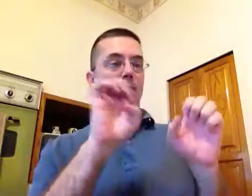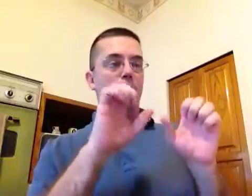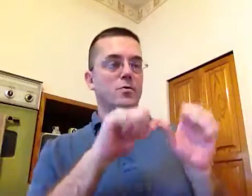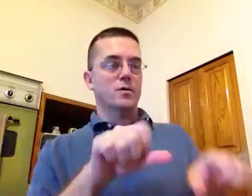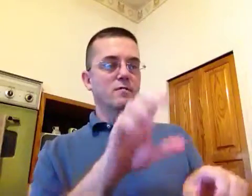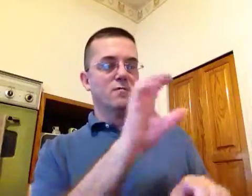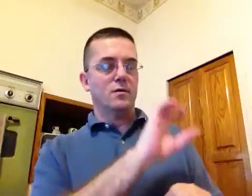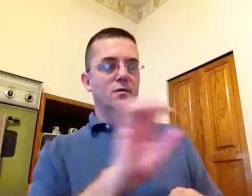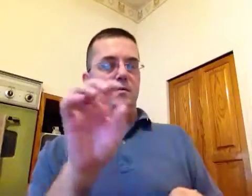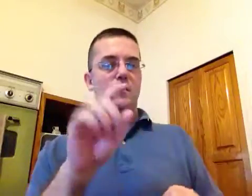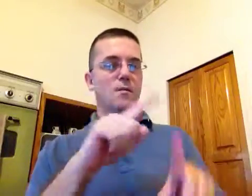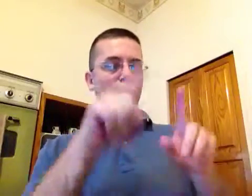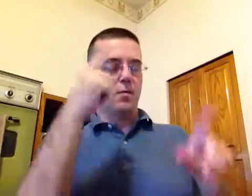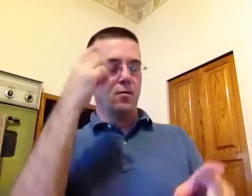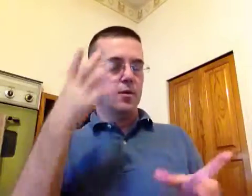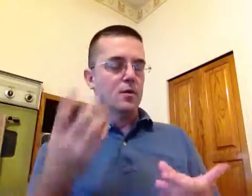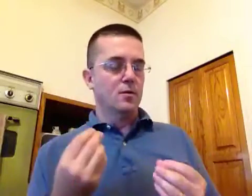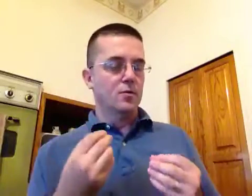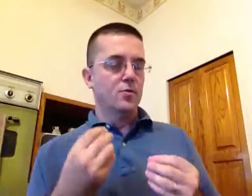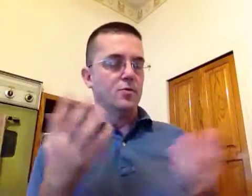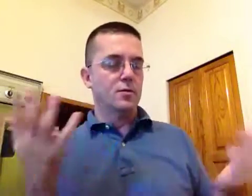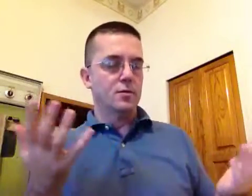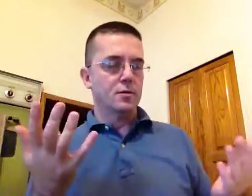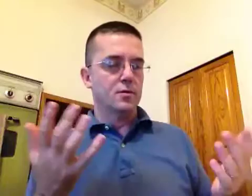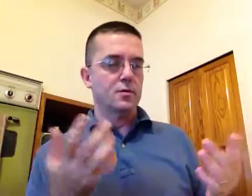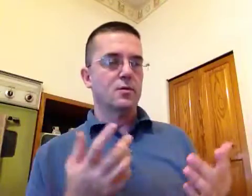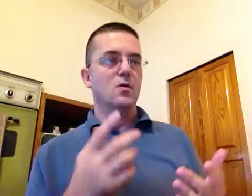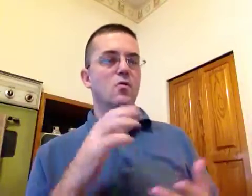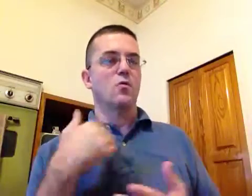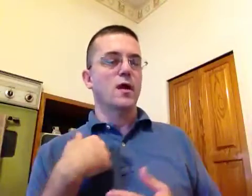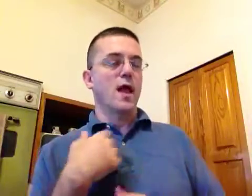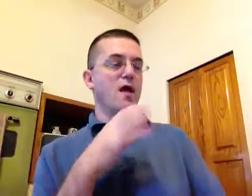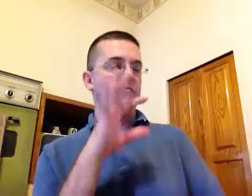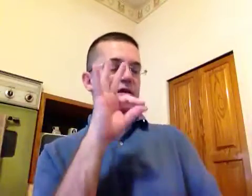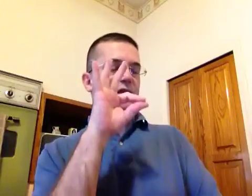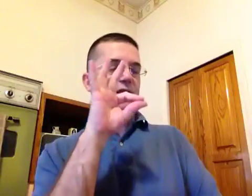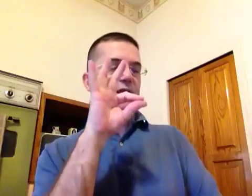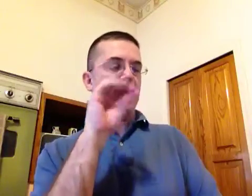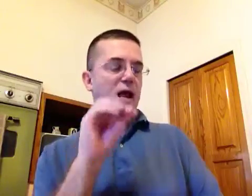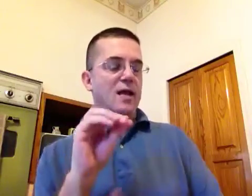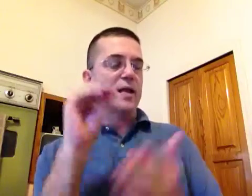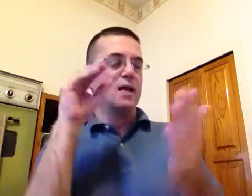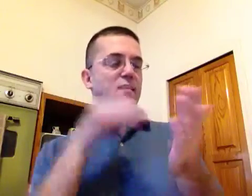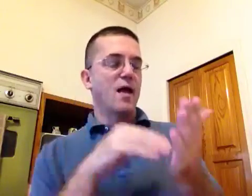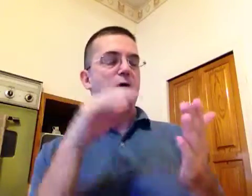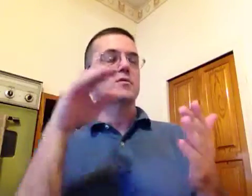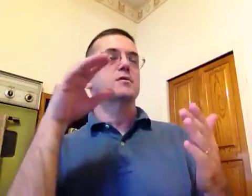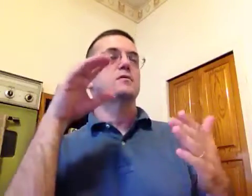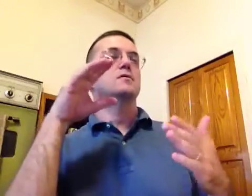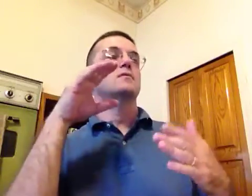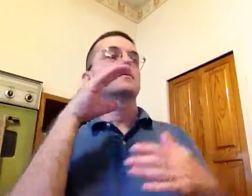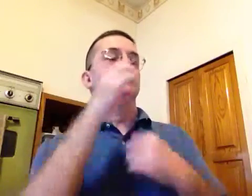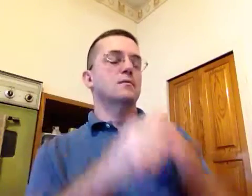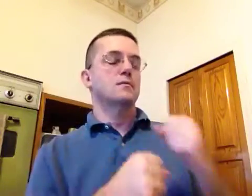we keep in mind is this. We got a $90,000 household income with no debt but a house